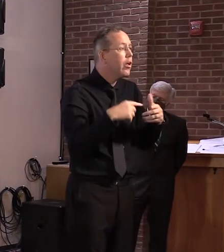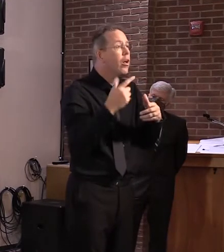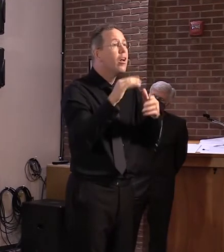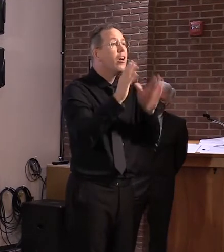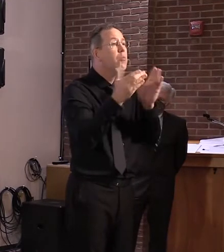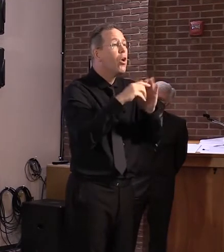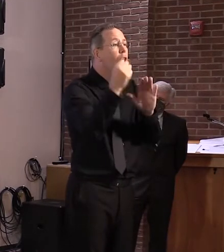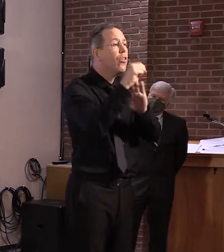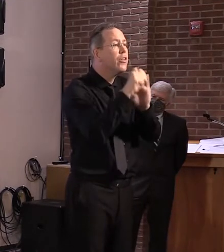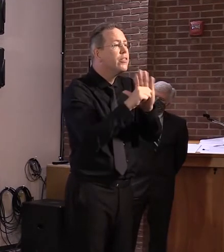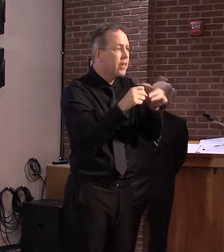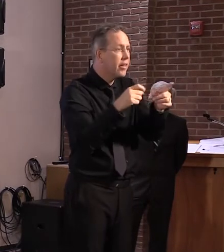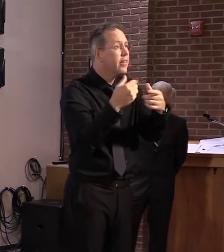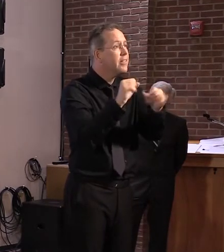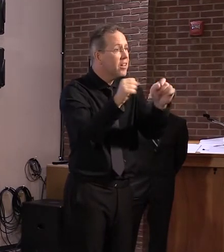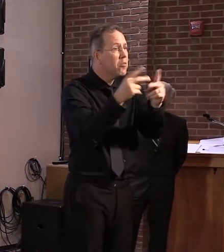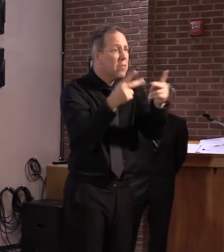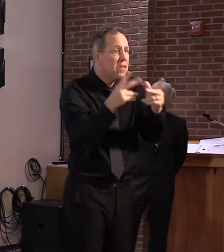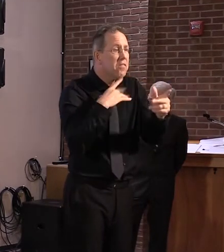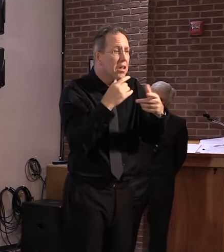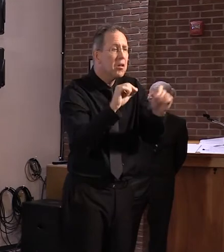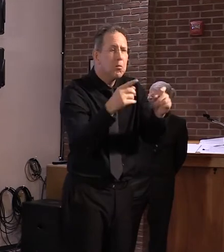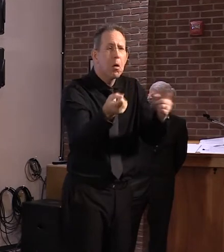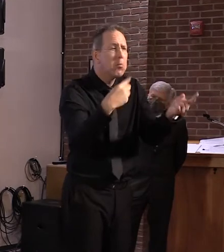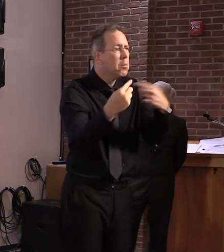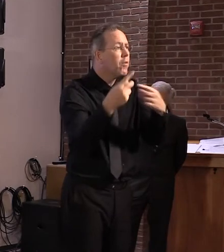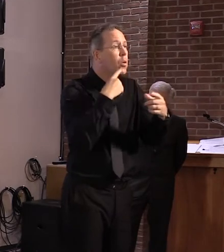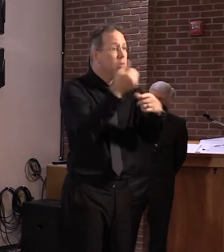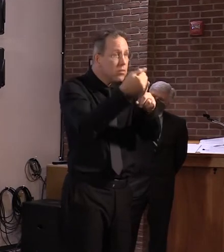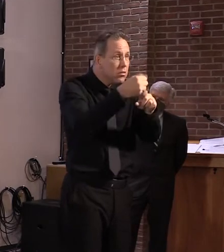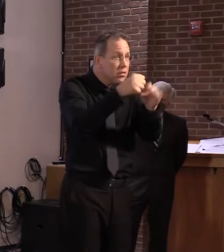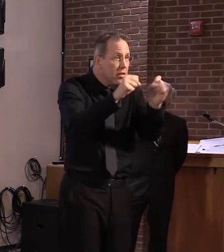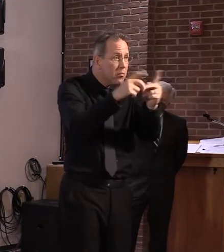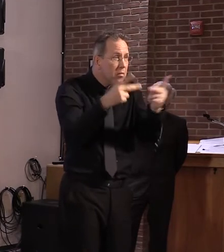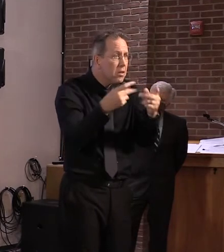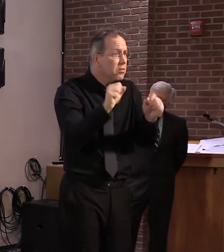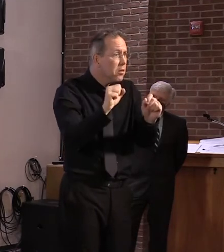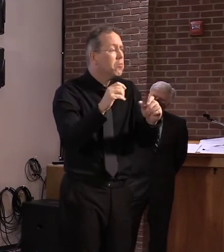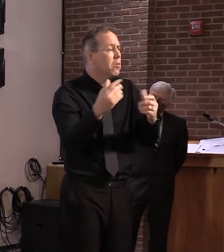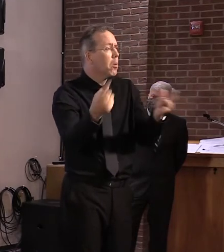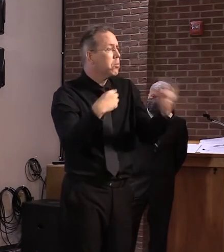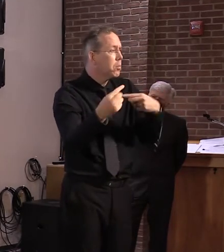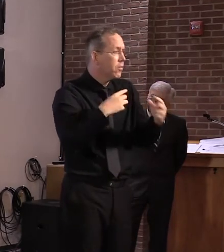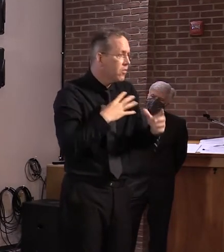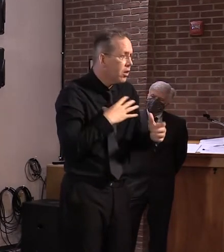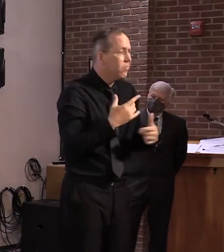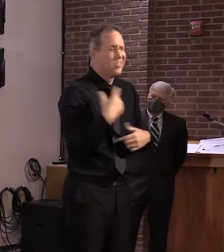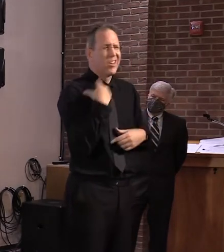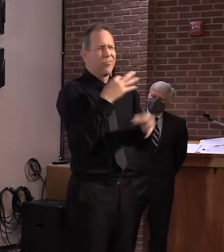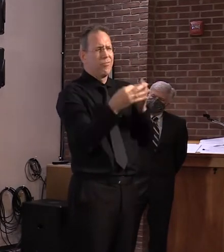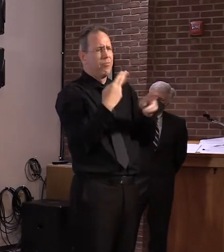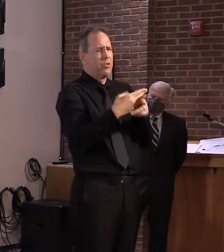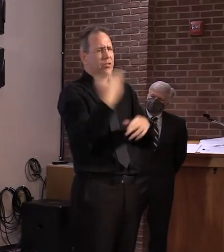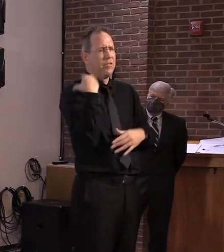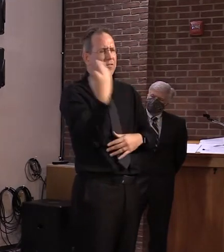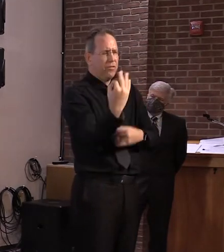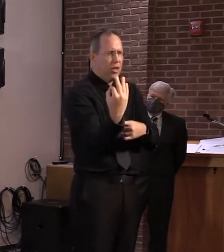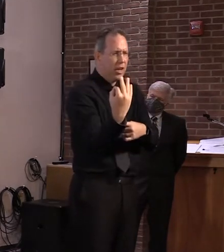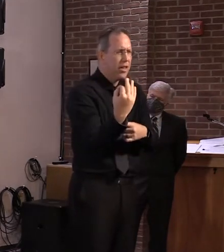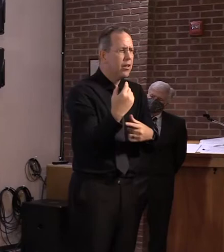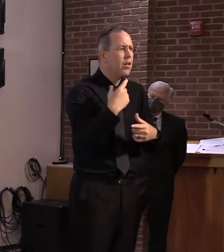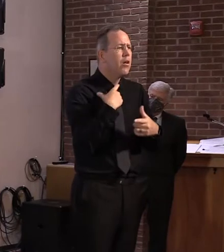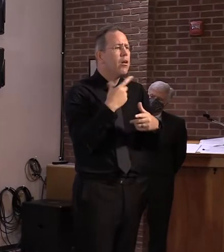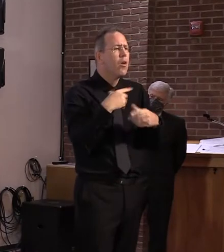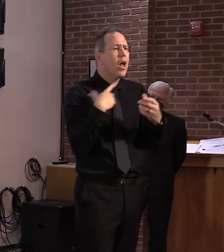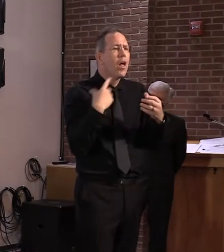Friday. Won't be talking about it this Friday, but we'll continue to watch the other counties